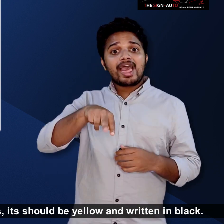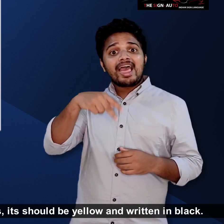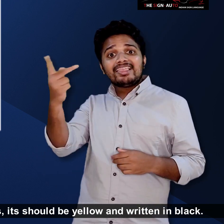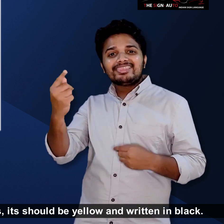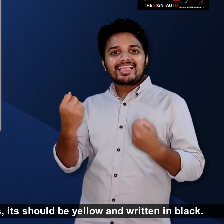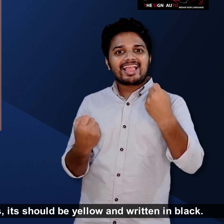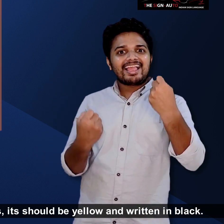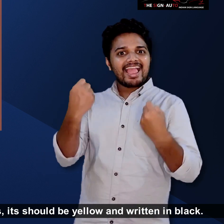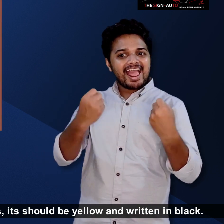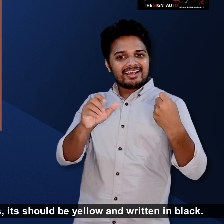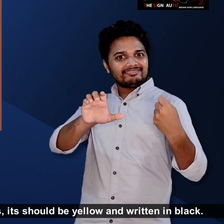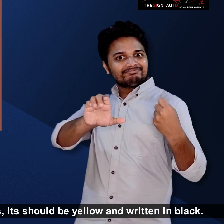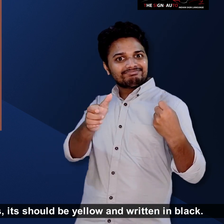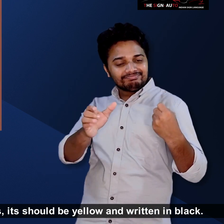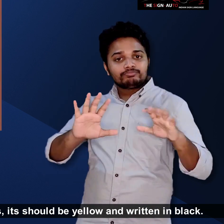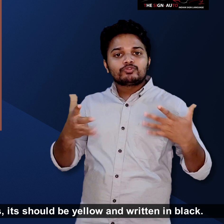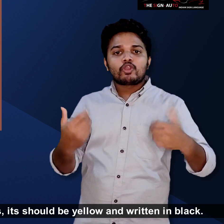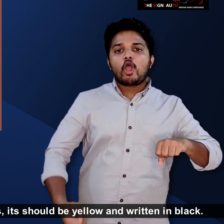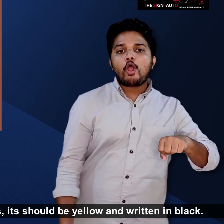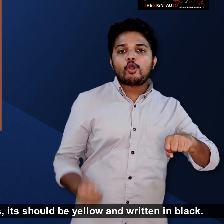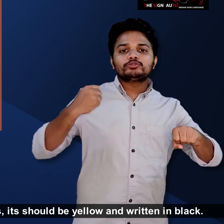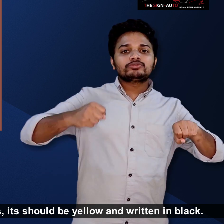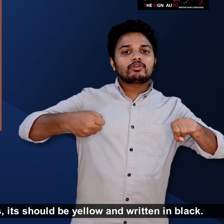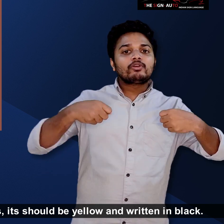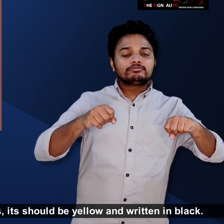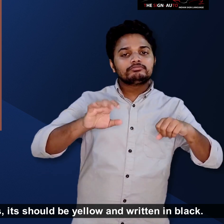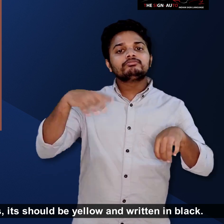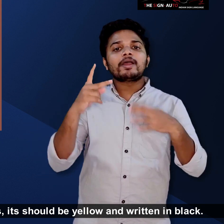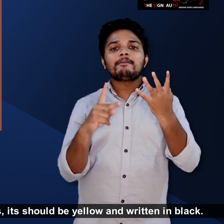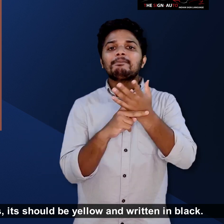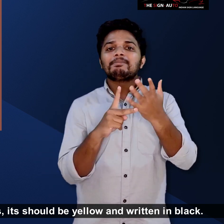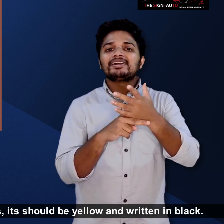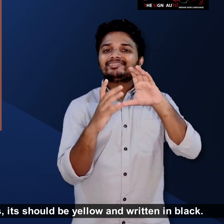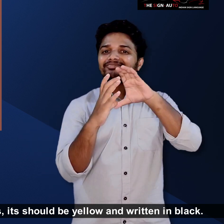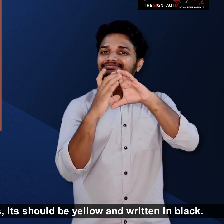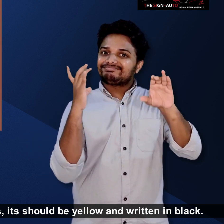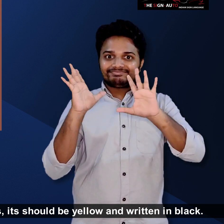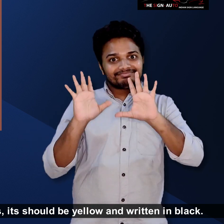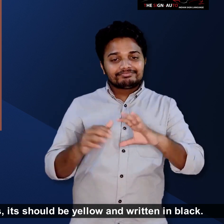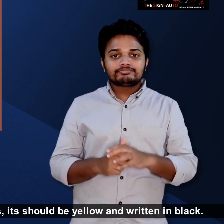other vehicles like autos public buses taxis it should be yellow and written in black